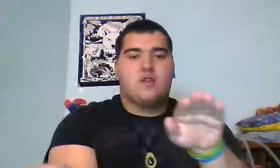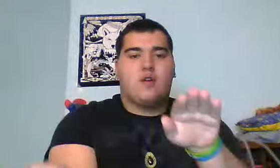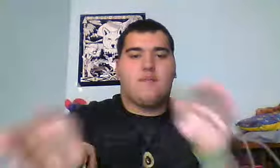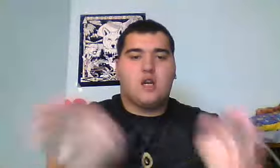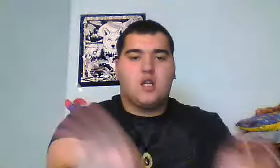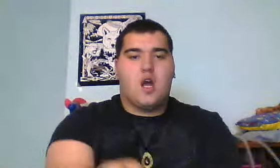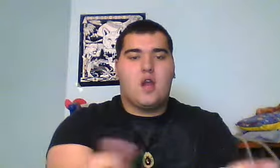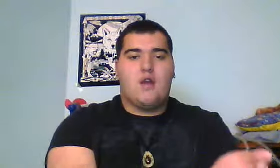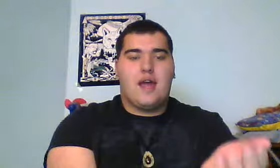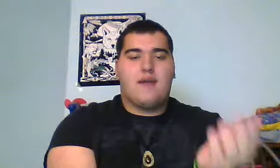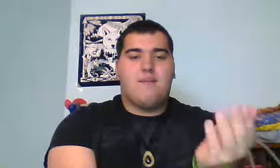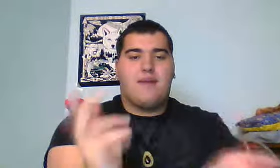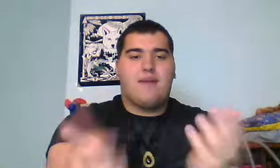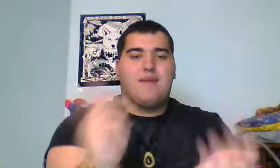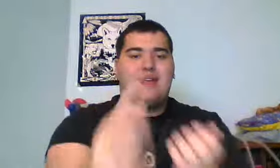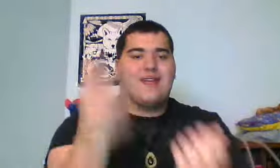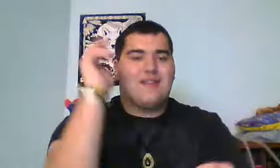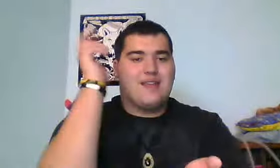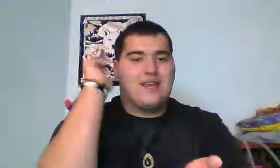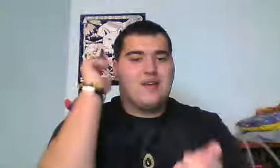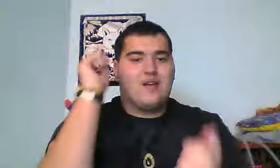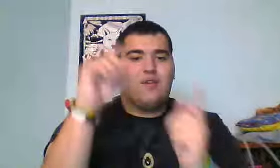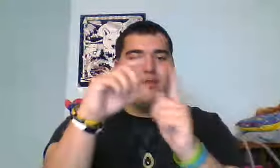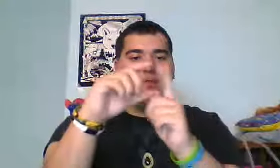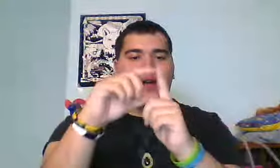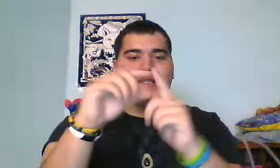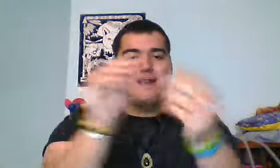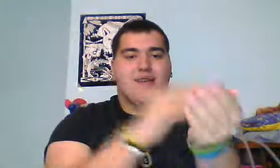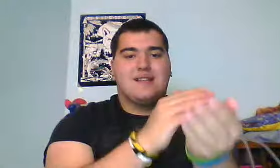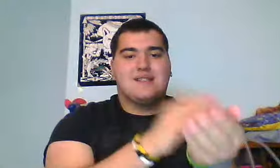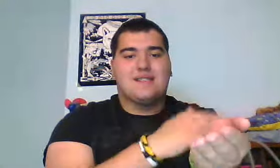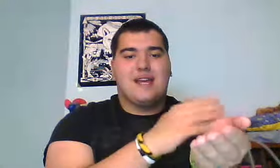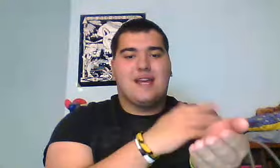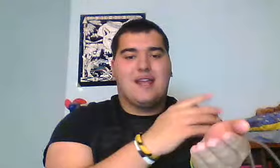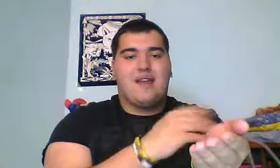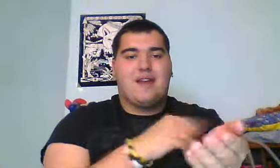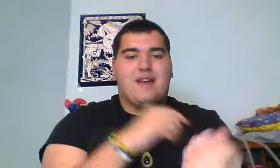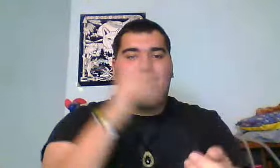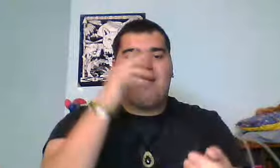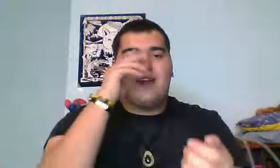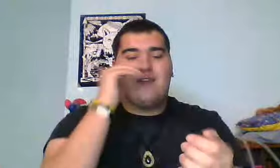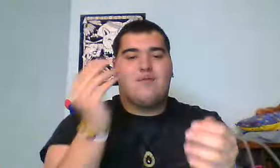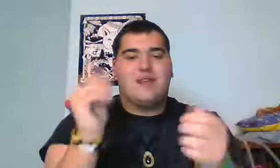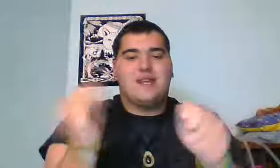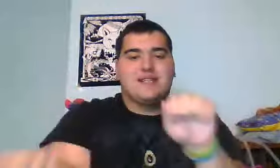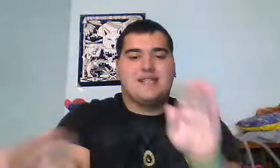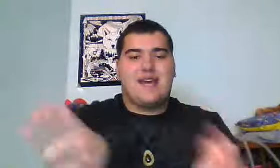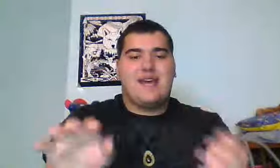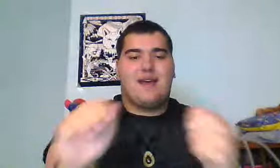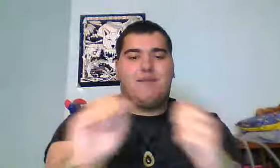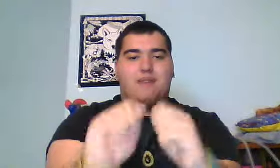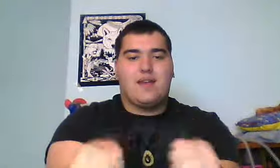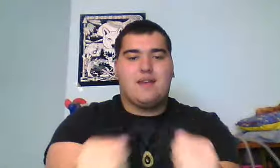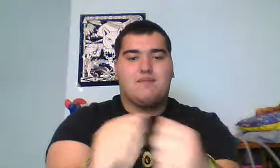I'm a goner And maybe then you'll hear the words I've been singing Funny when you're dead How people